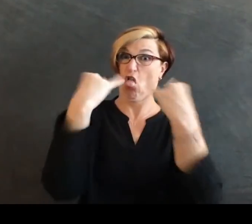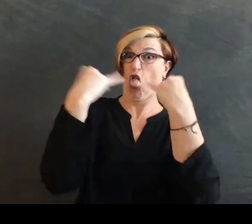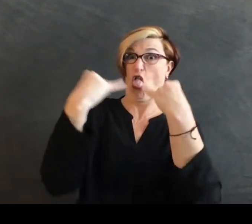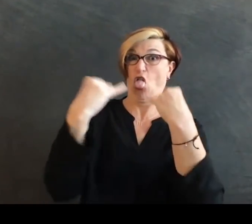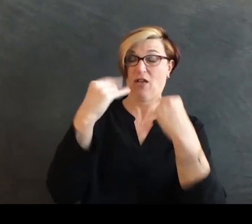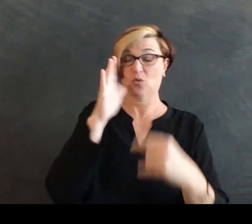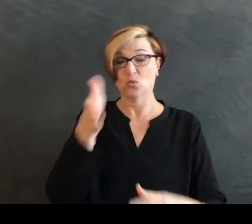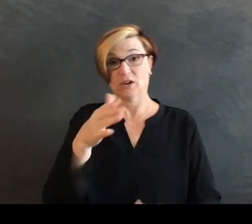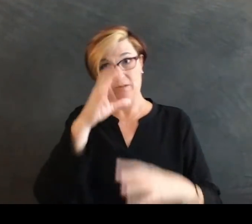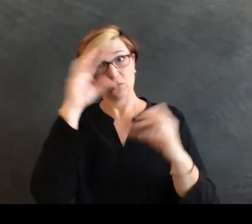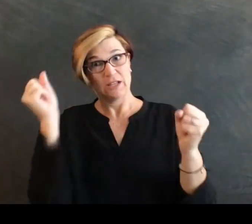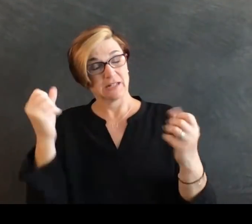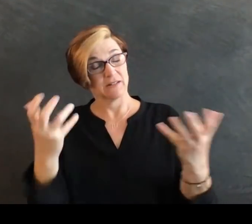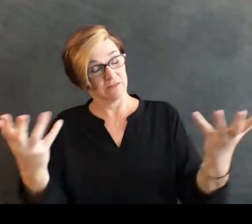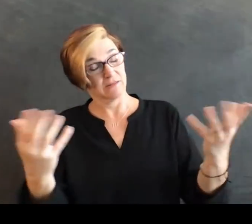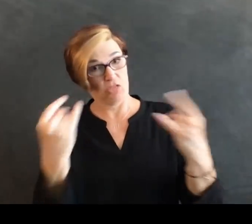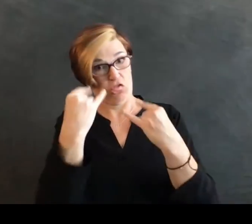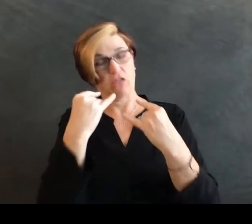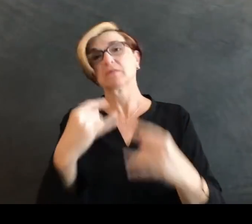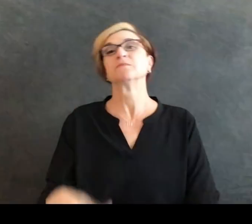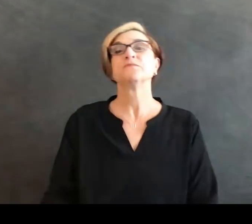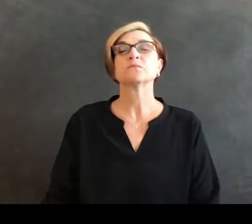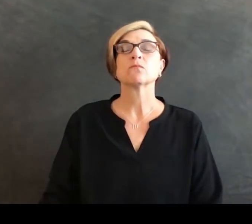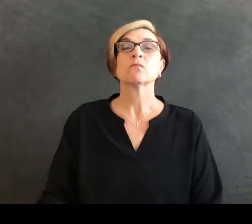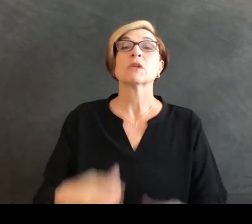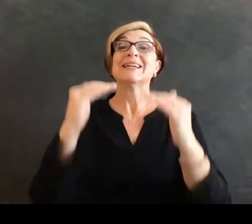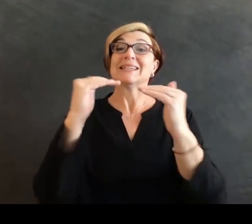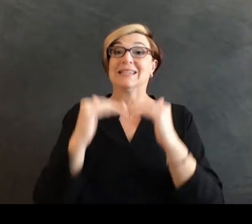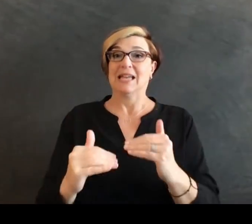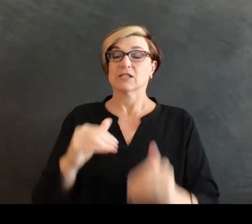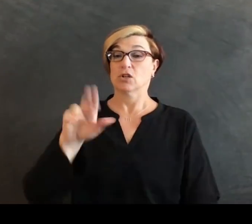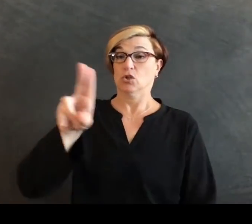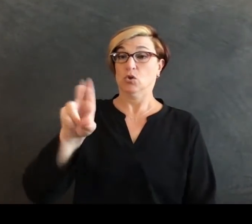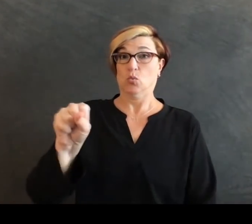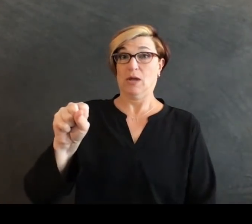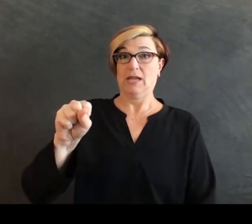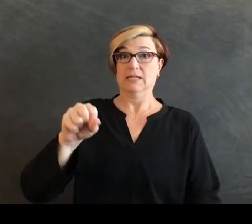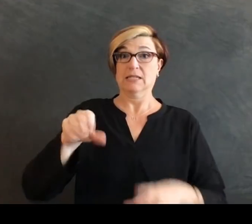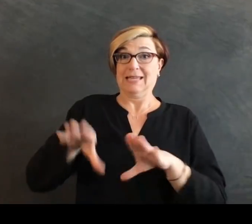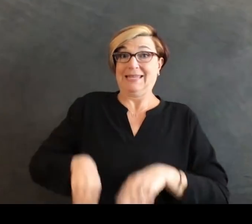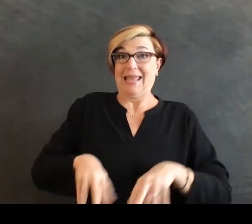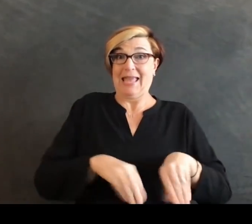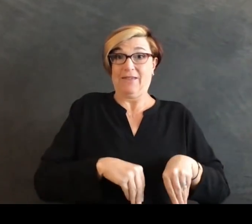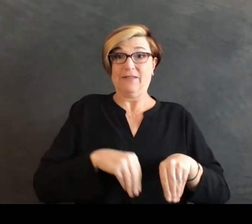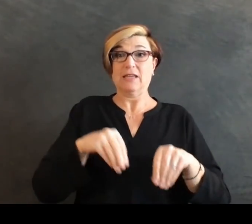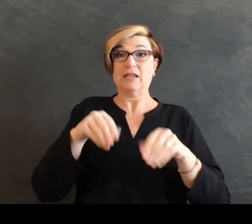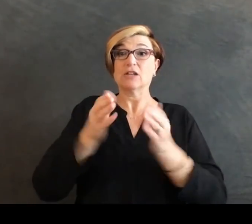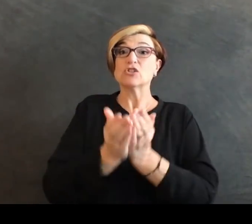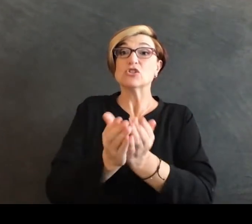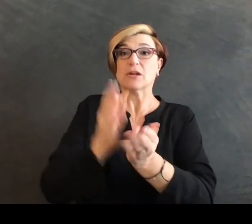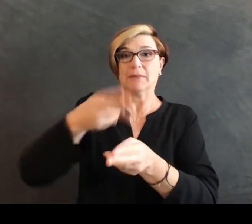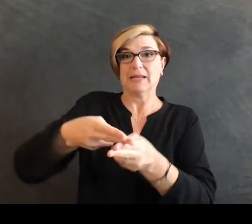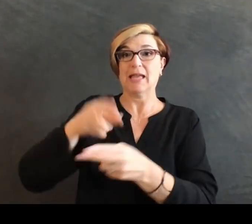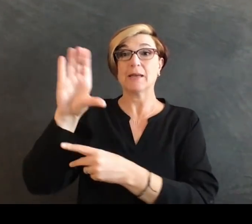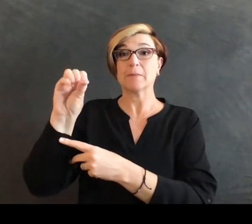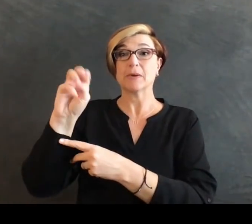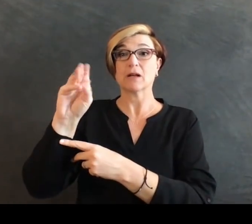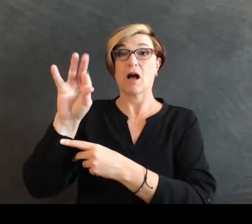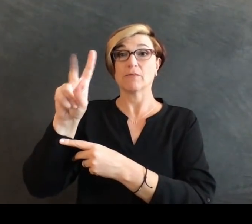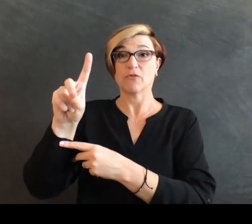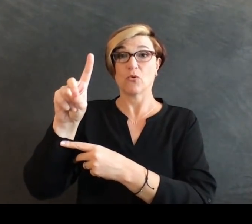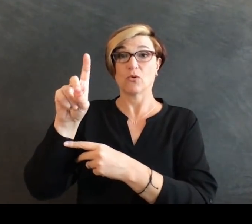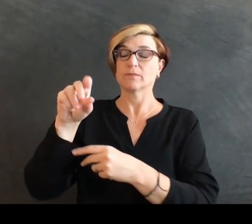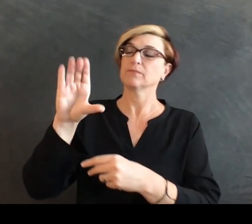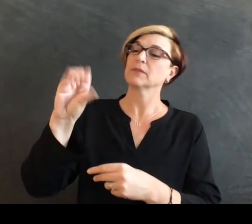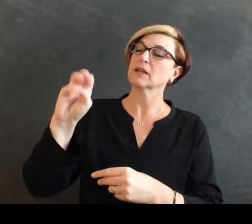operational. The U.S. Navy ship Comfort also arrived today, equipped with 12 operating rooms and 1,000